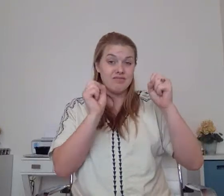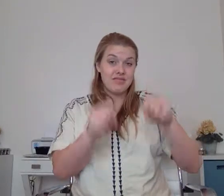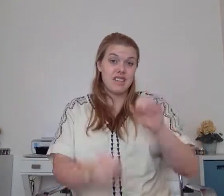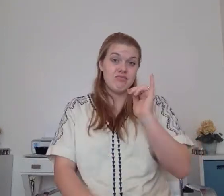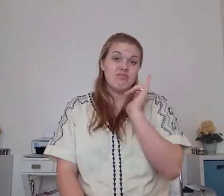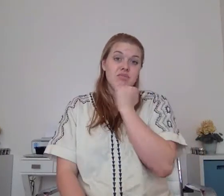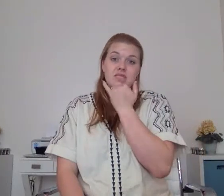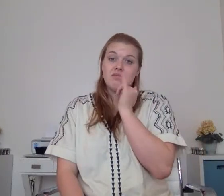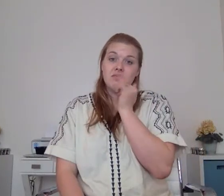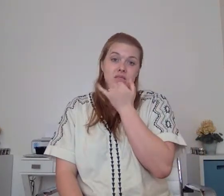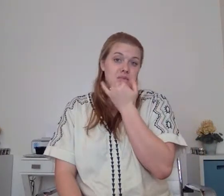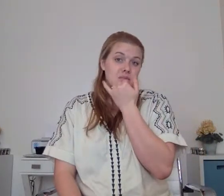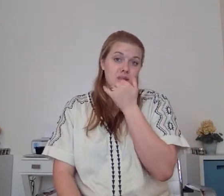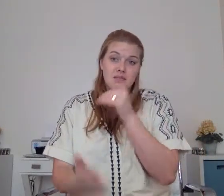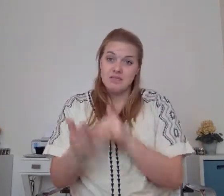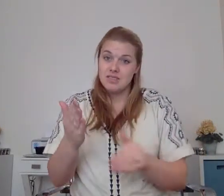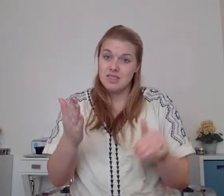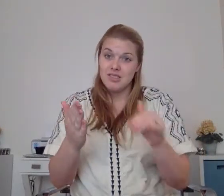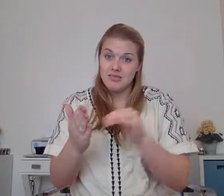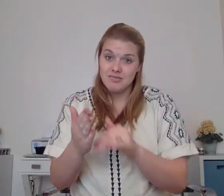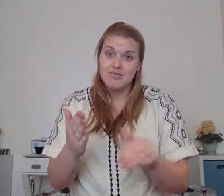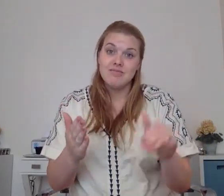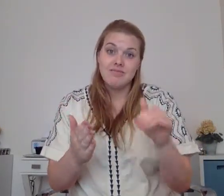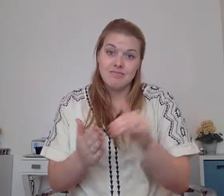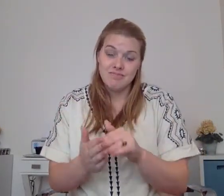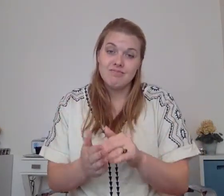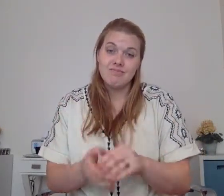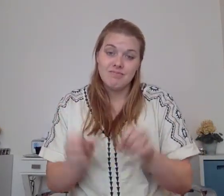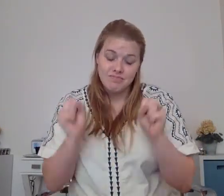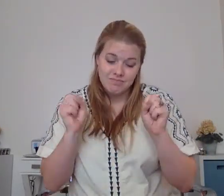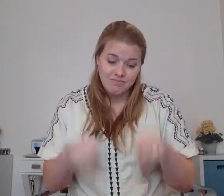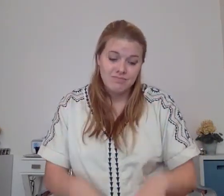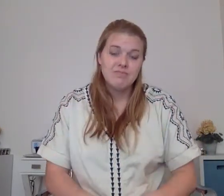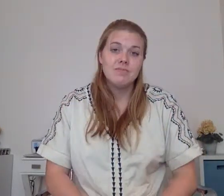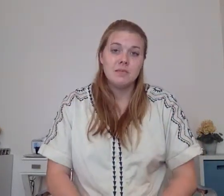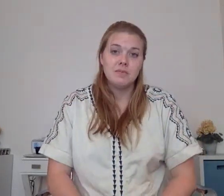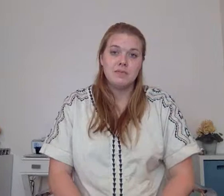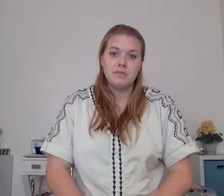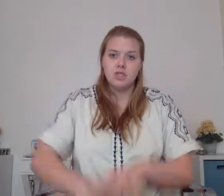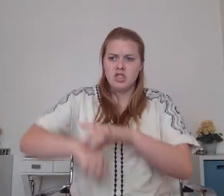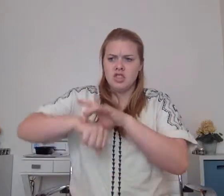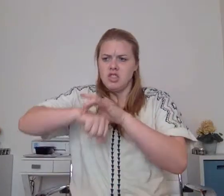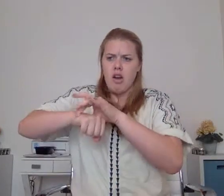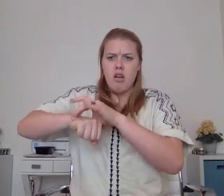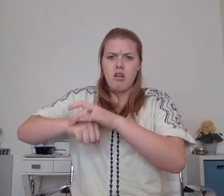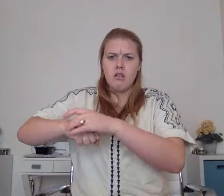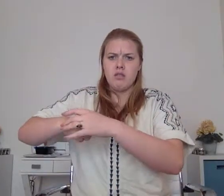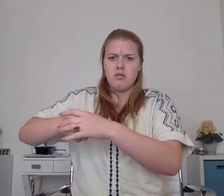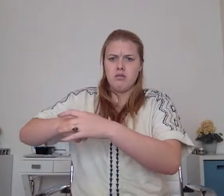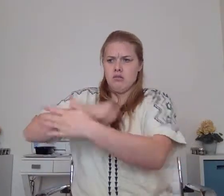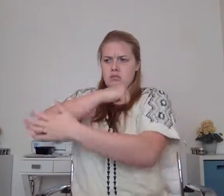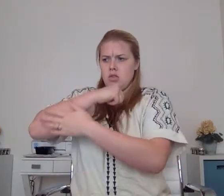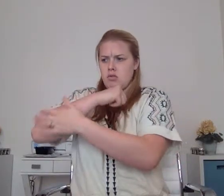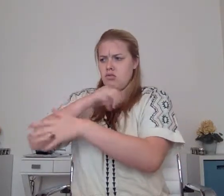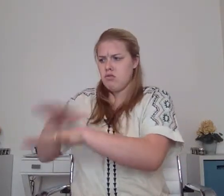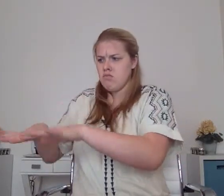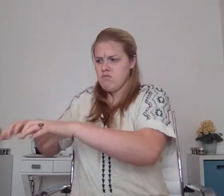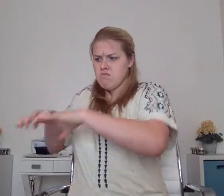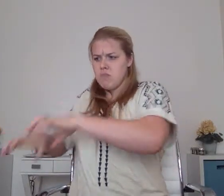made. And now we know that there's no such thing as solid countries versus liquid countries. In